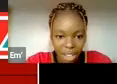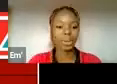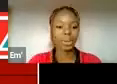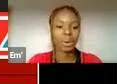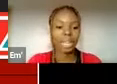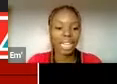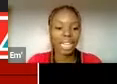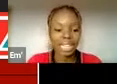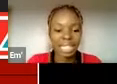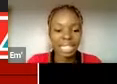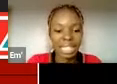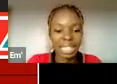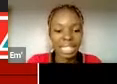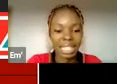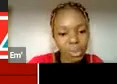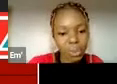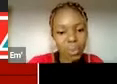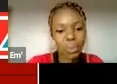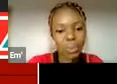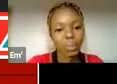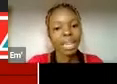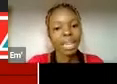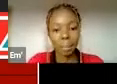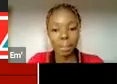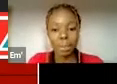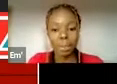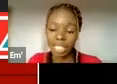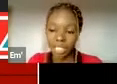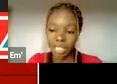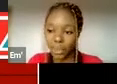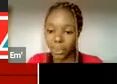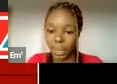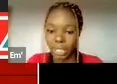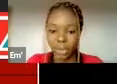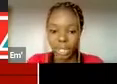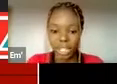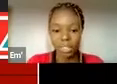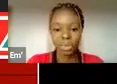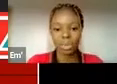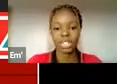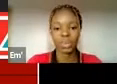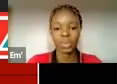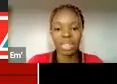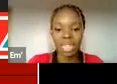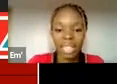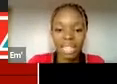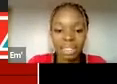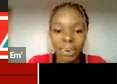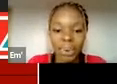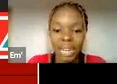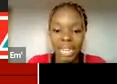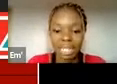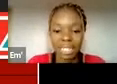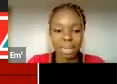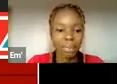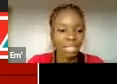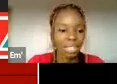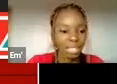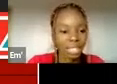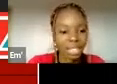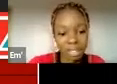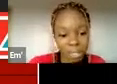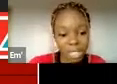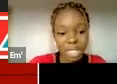is Amundi from Kiini Secondary. We'd like to tell all our learners here that we want to appreciate you and to let you know that we really recognize